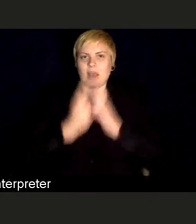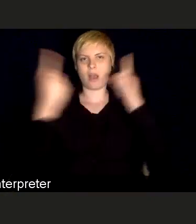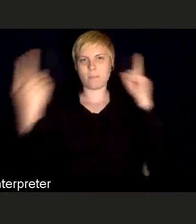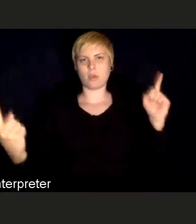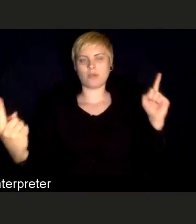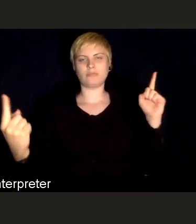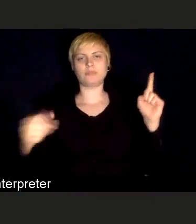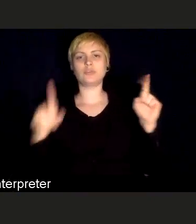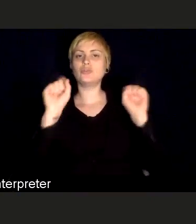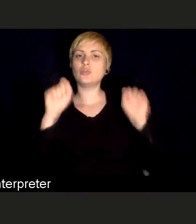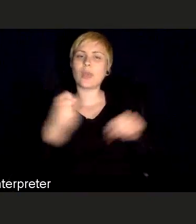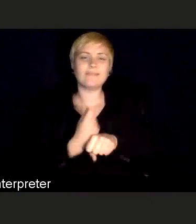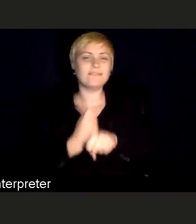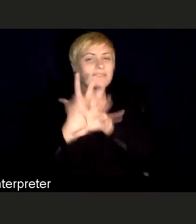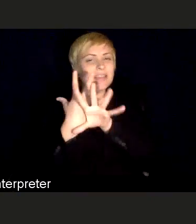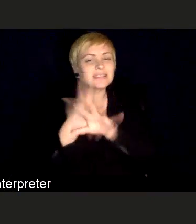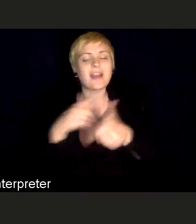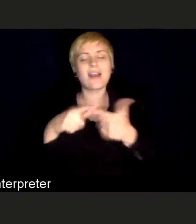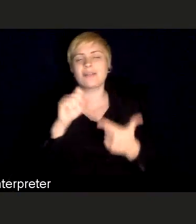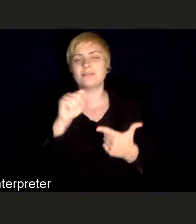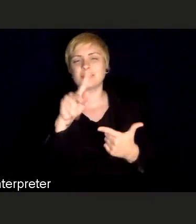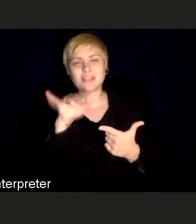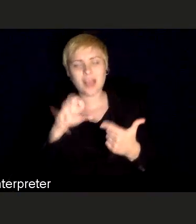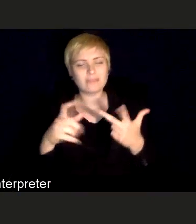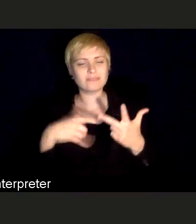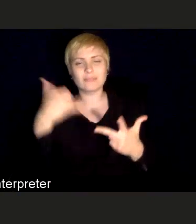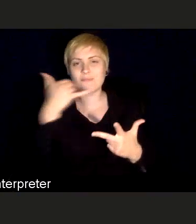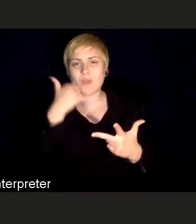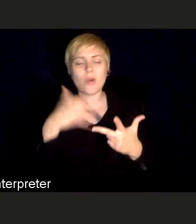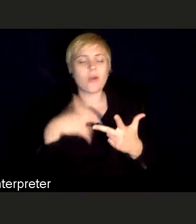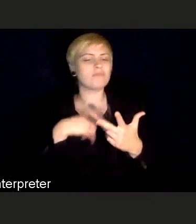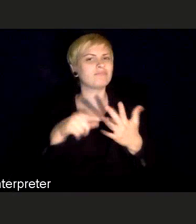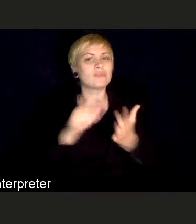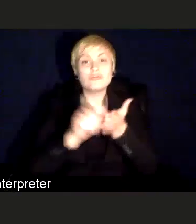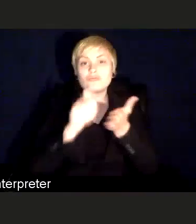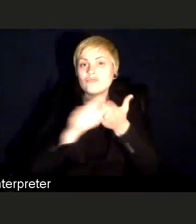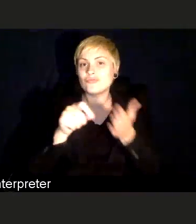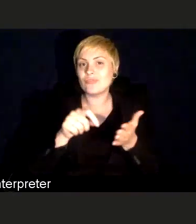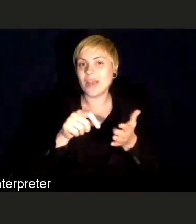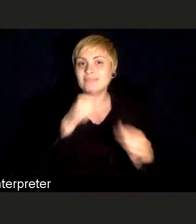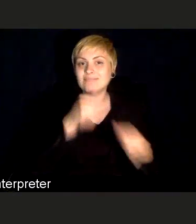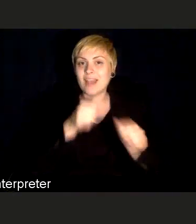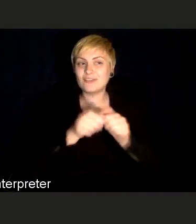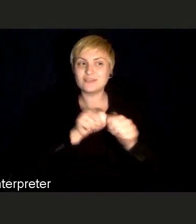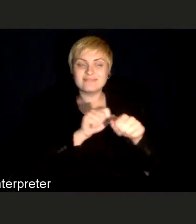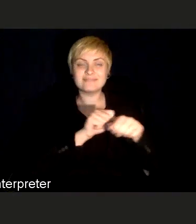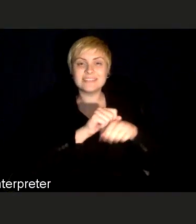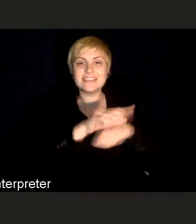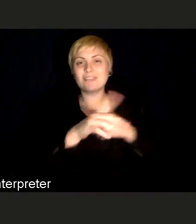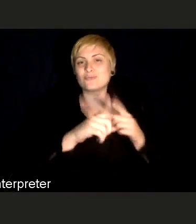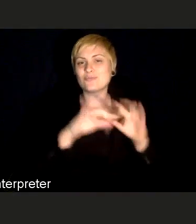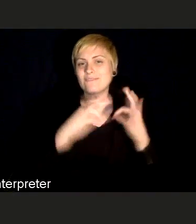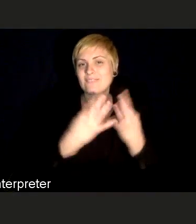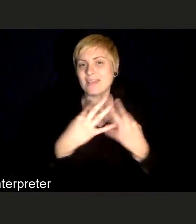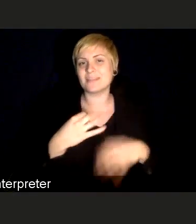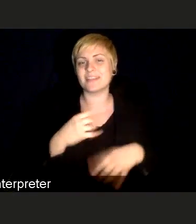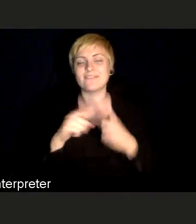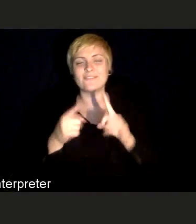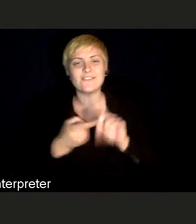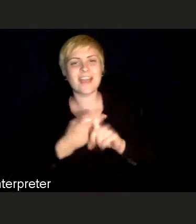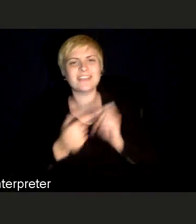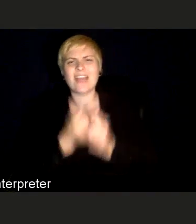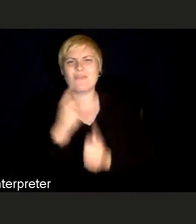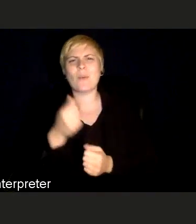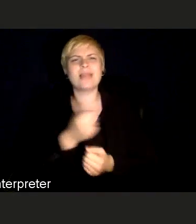good old-fashioned telephone, write letters to your friends and family members. Everyone loves to have, a letter